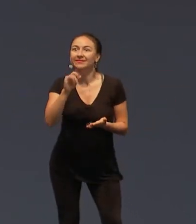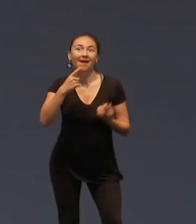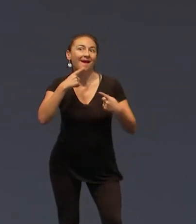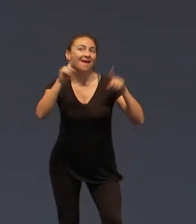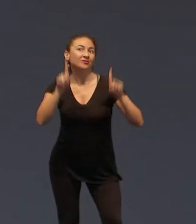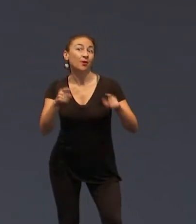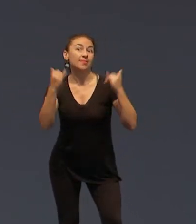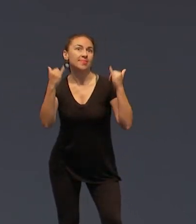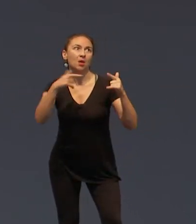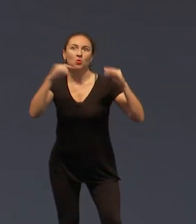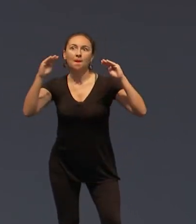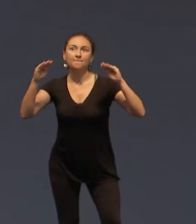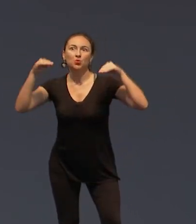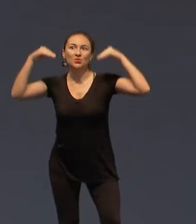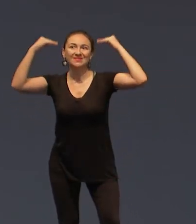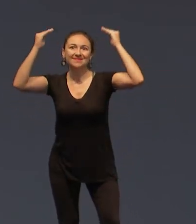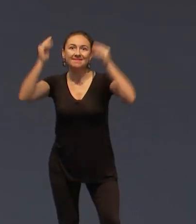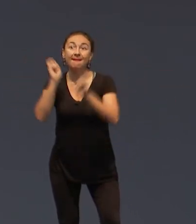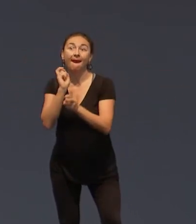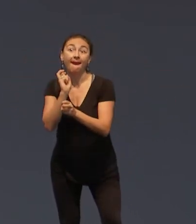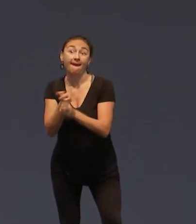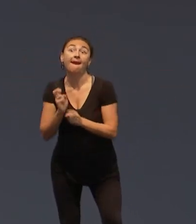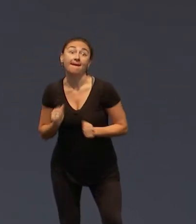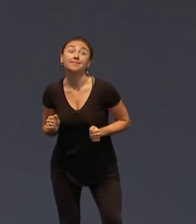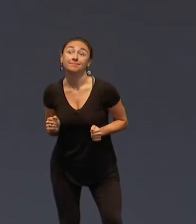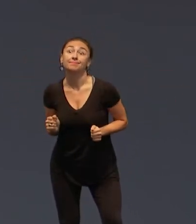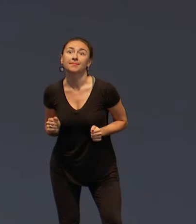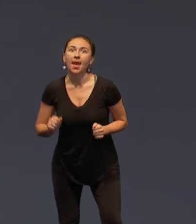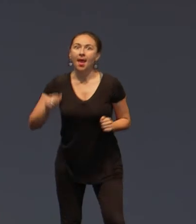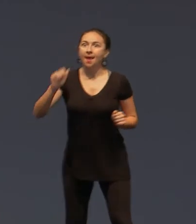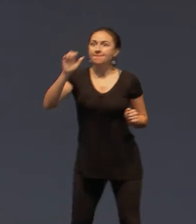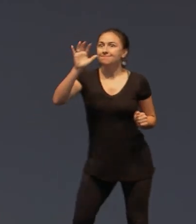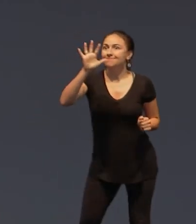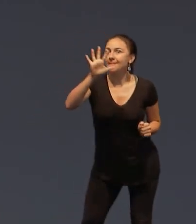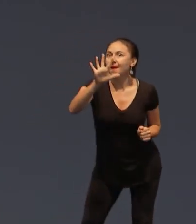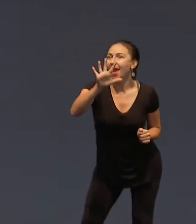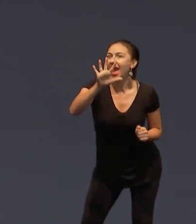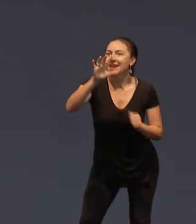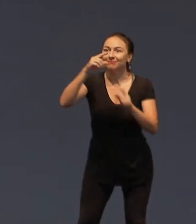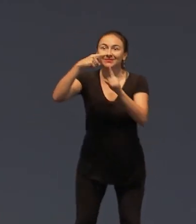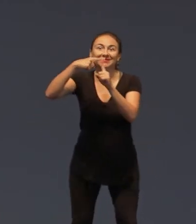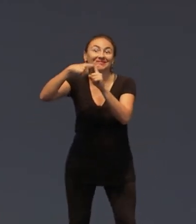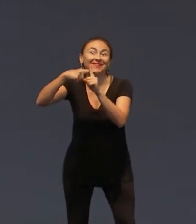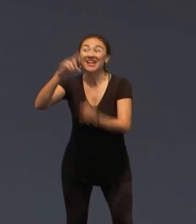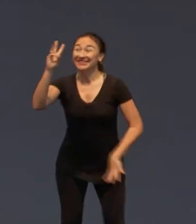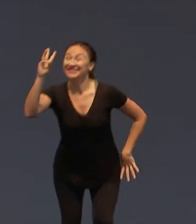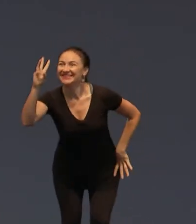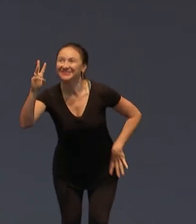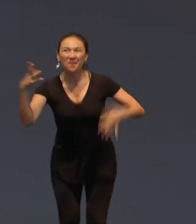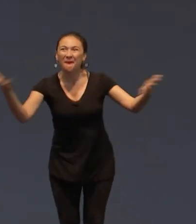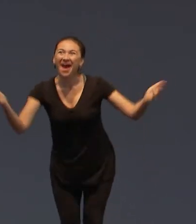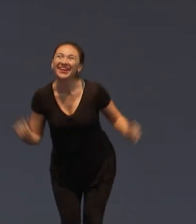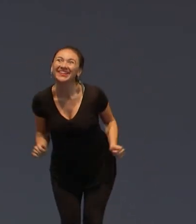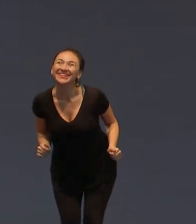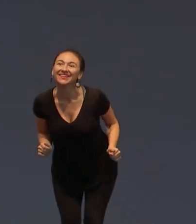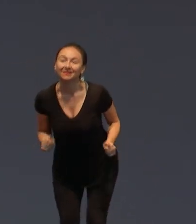What is the answer now? This is more advanced math. 5 plus 6. What's the